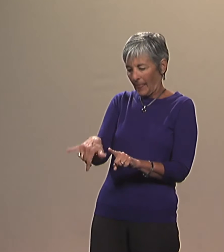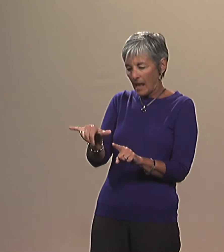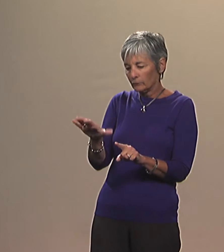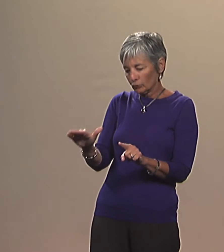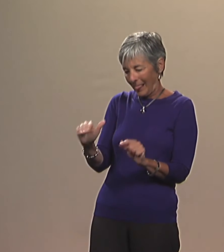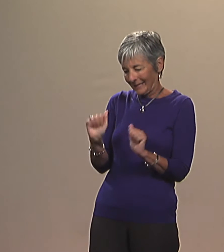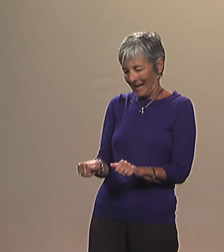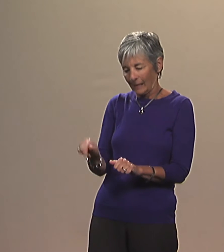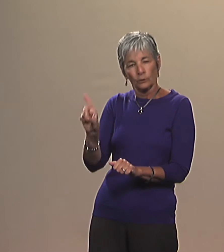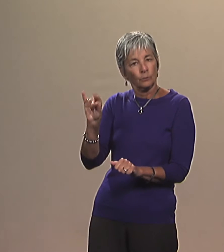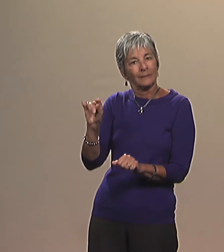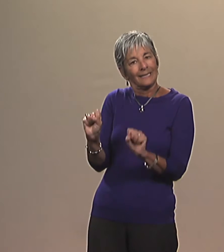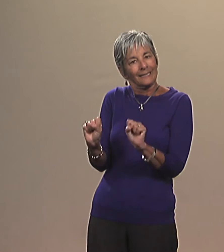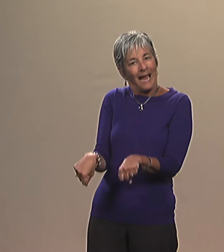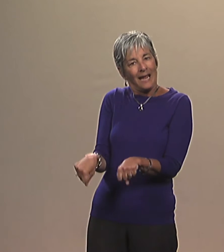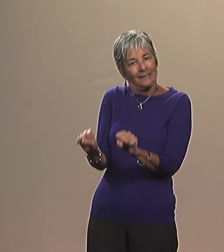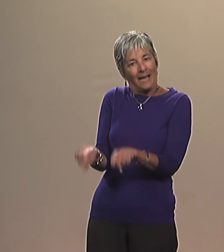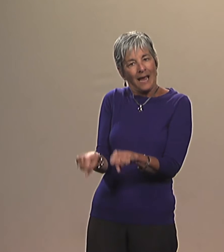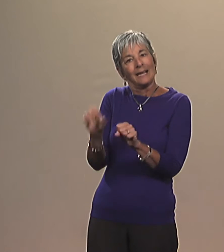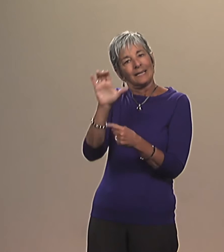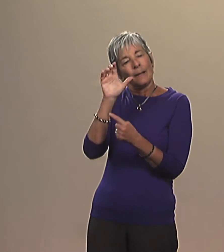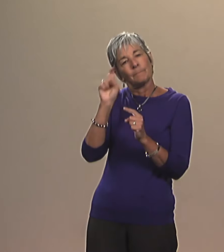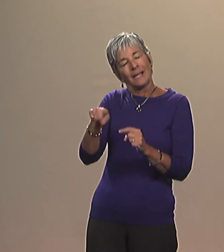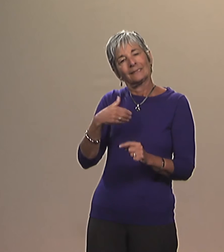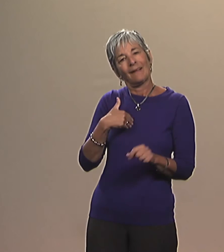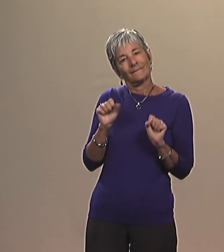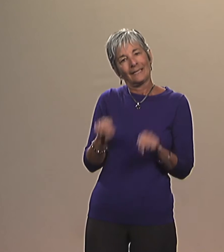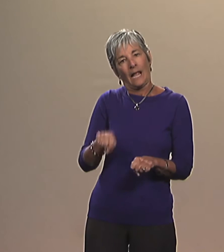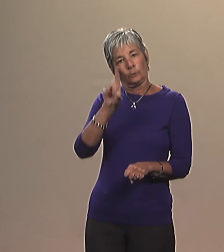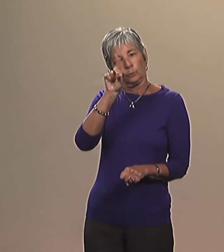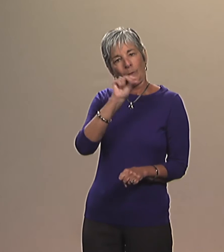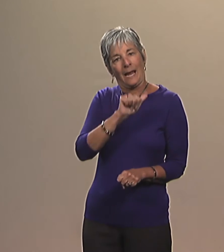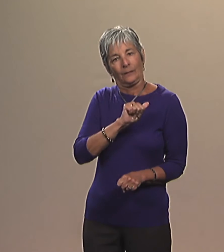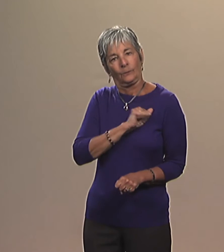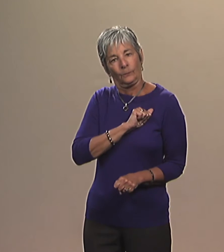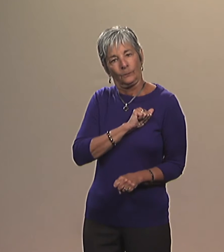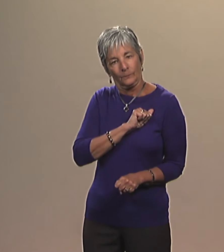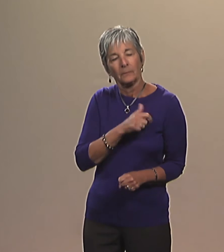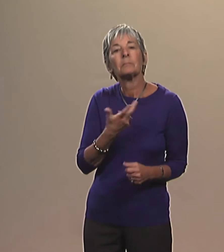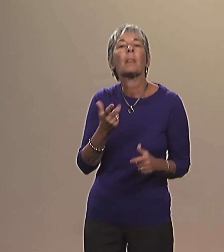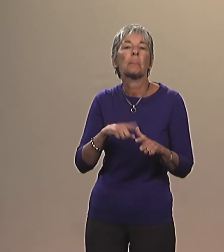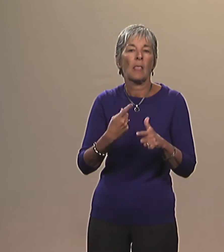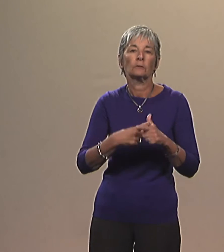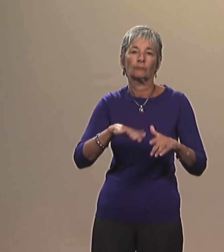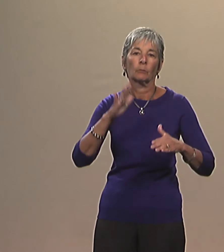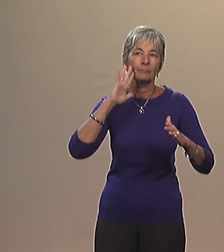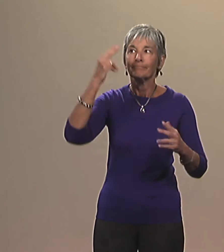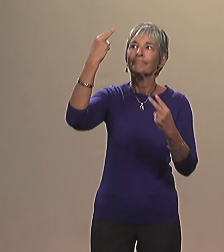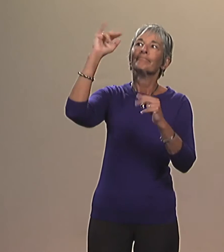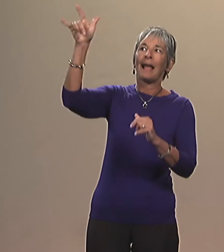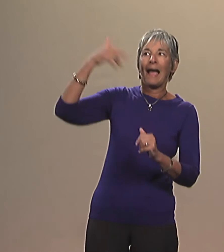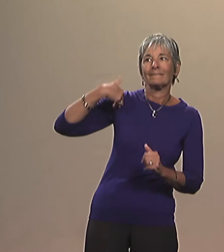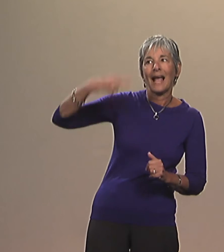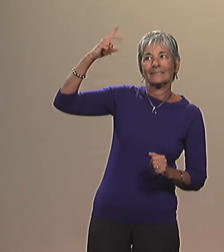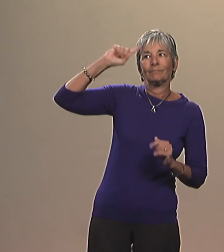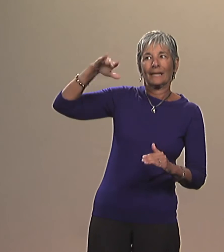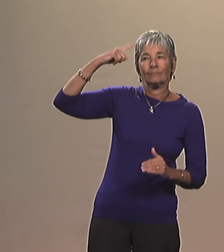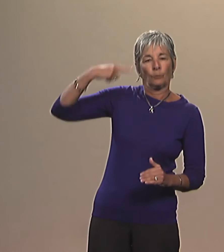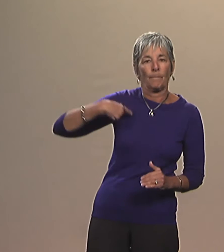child's capabilities and focus on what the child can do. You must have a can-do attitude. The child senses that the